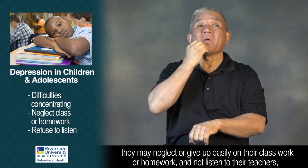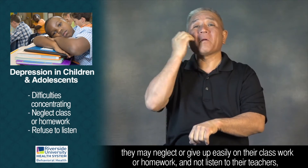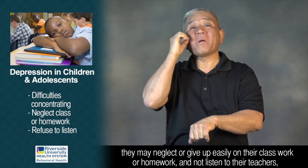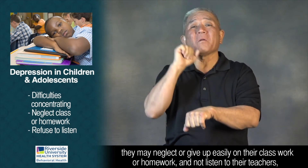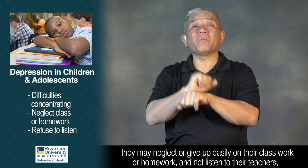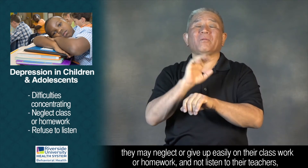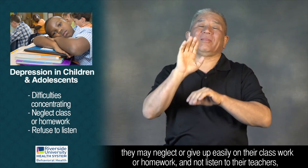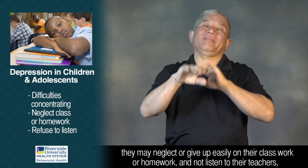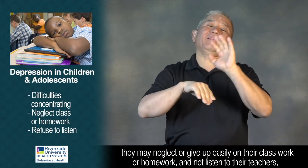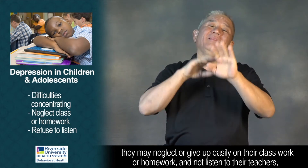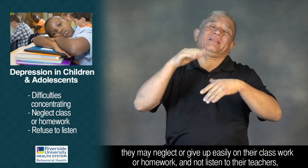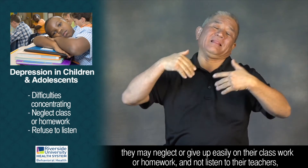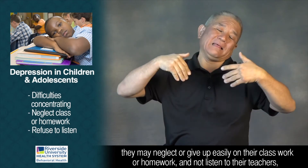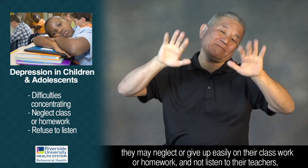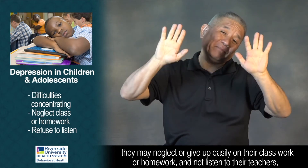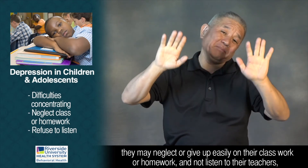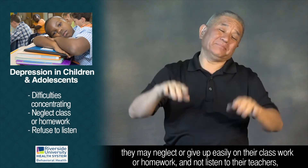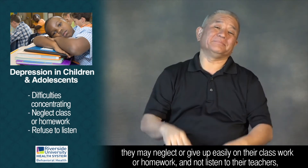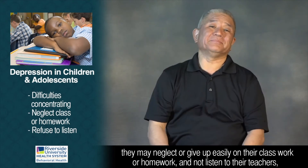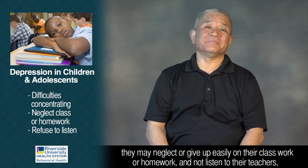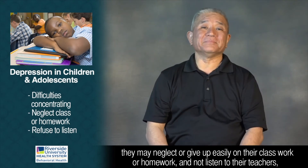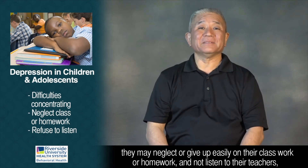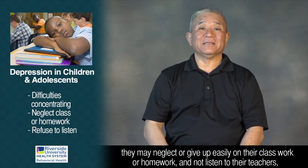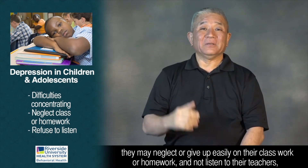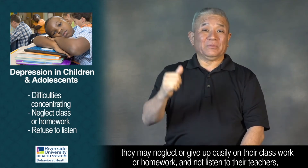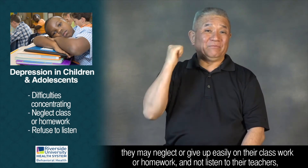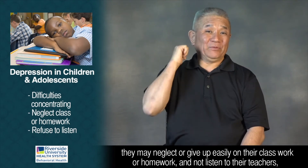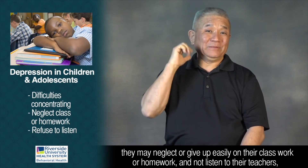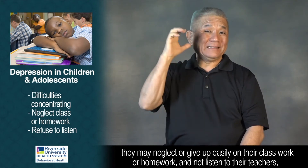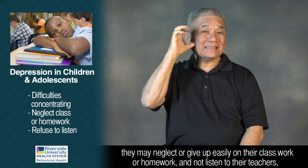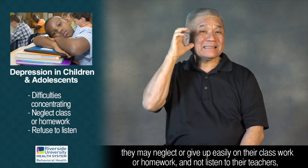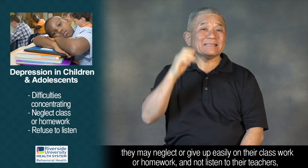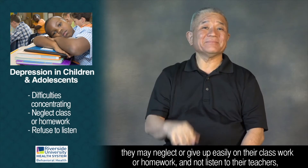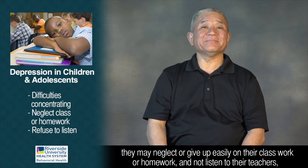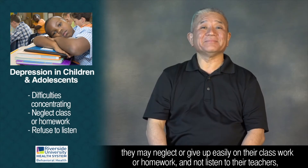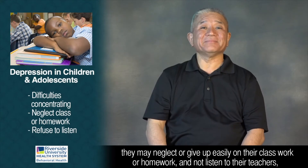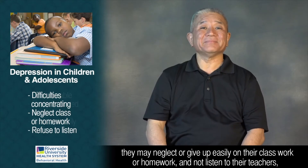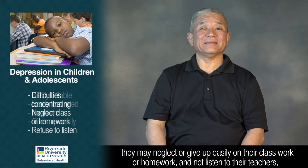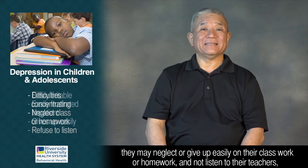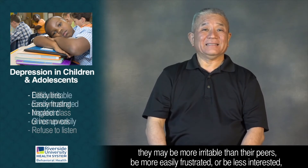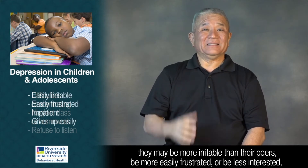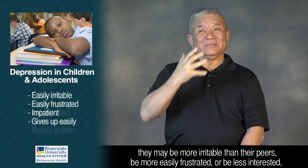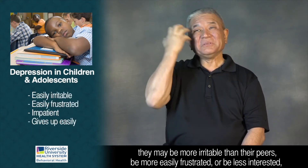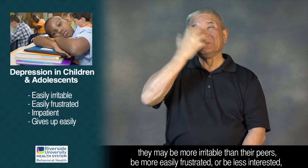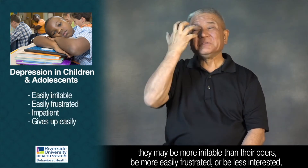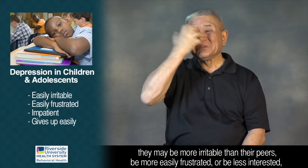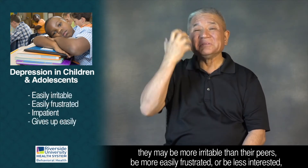They may neglect or give up easily on their classwork or homework and not listen to their teachers. They may be more